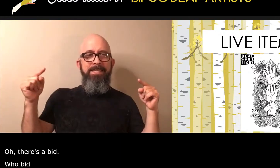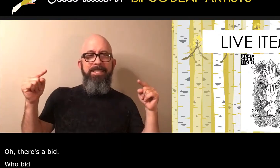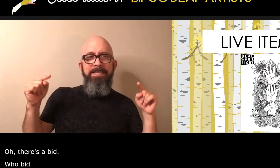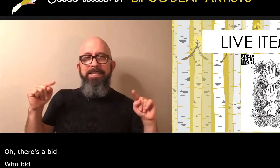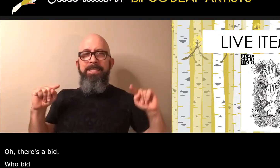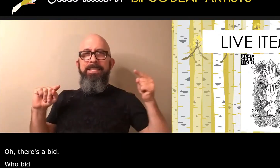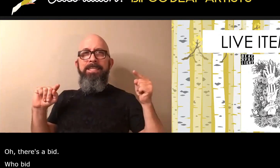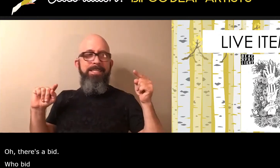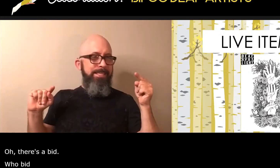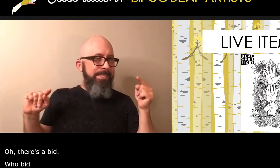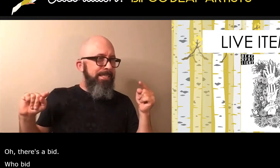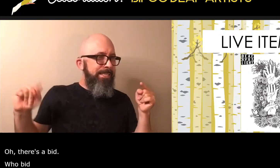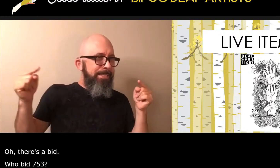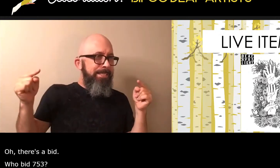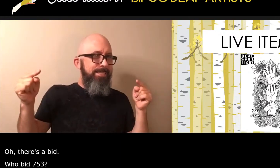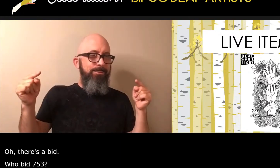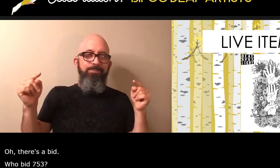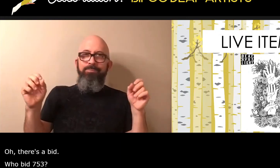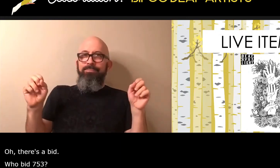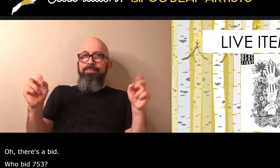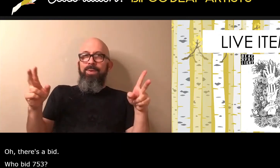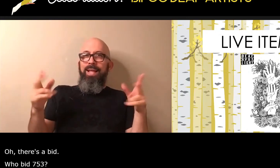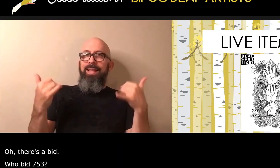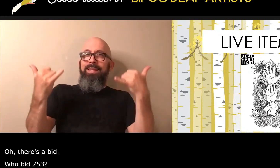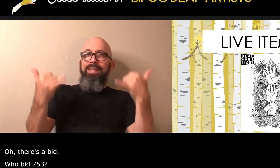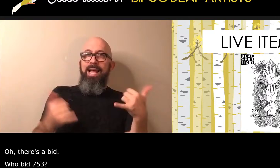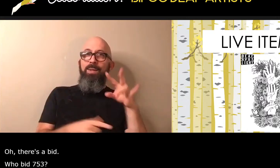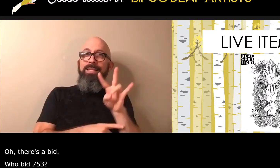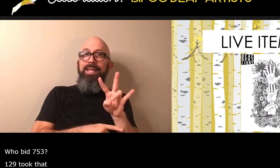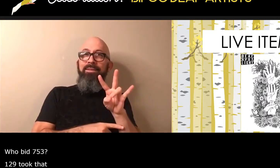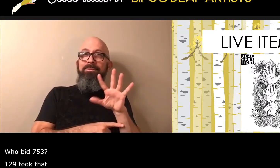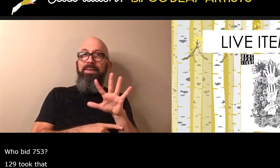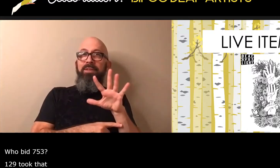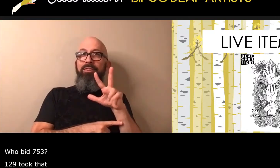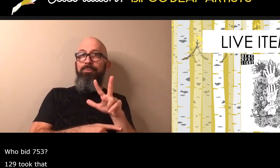129 took that challenge. Let's see how it keeps going.